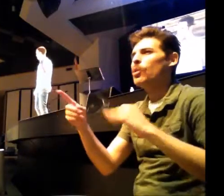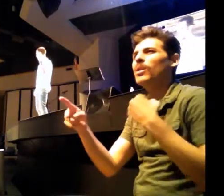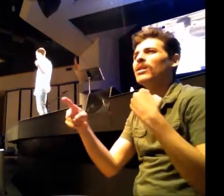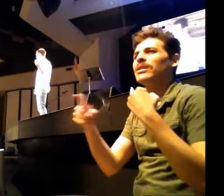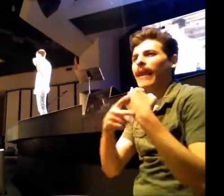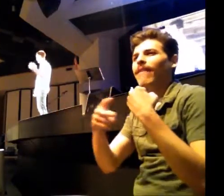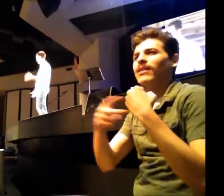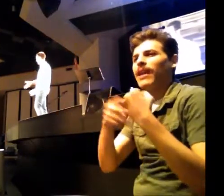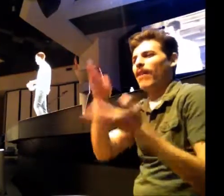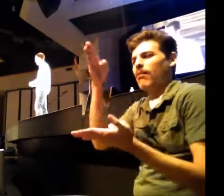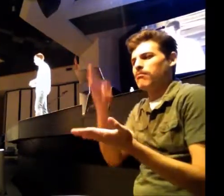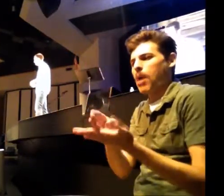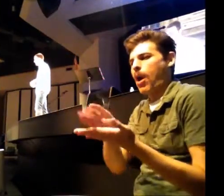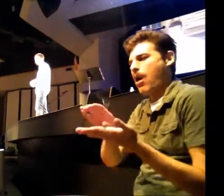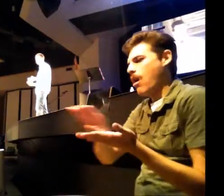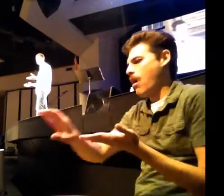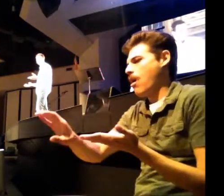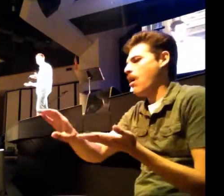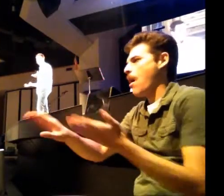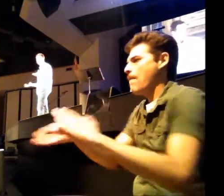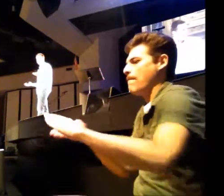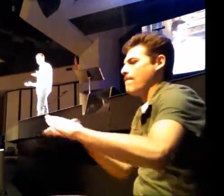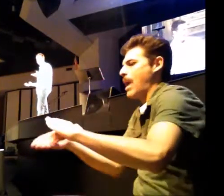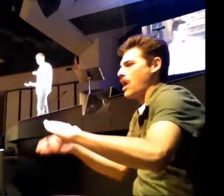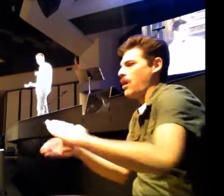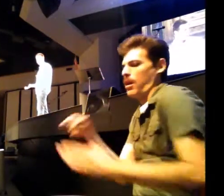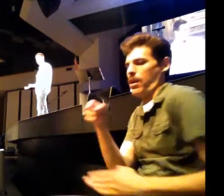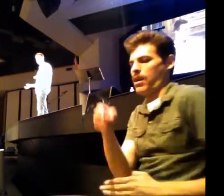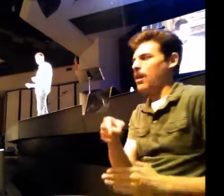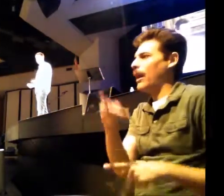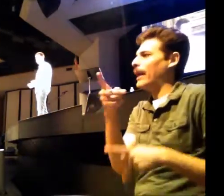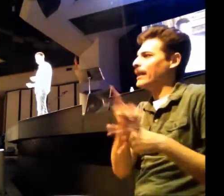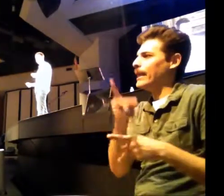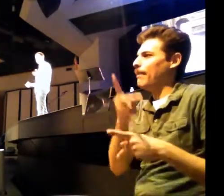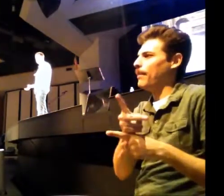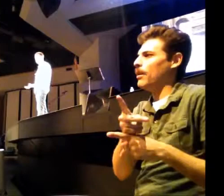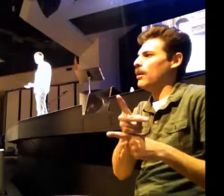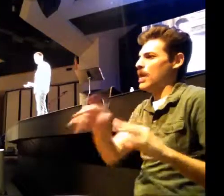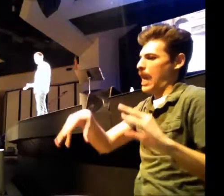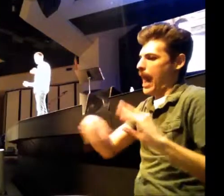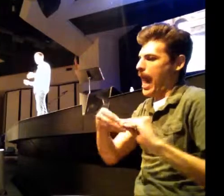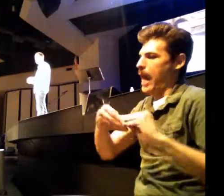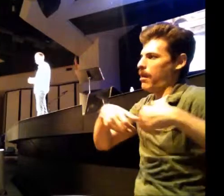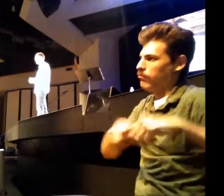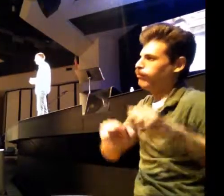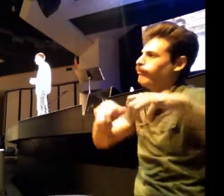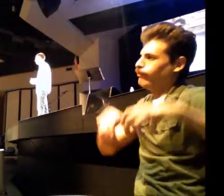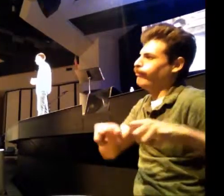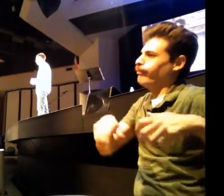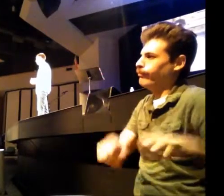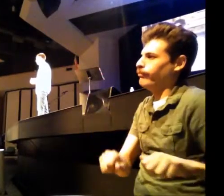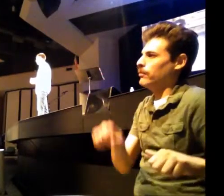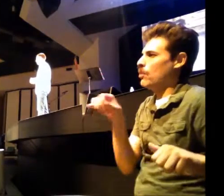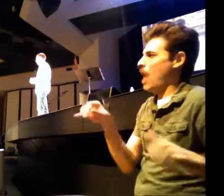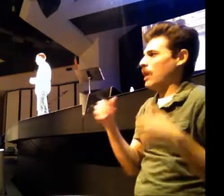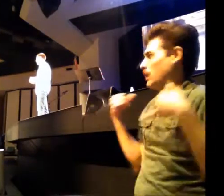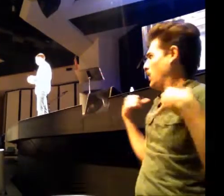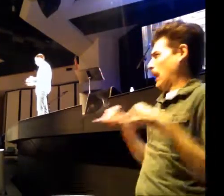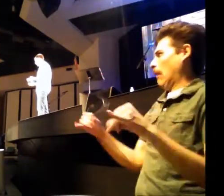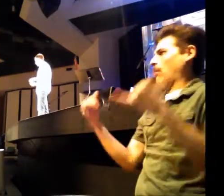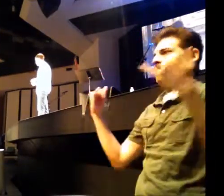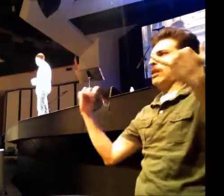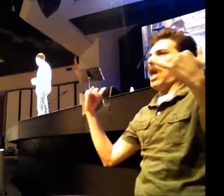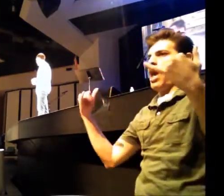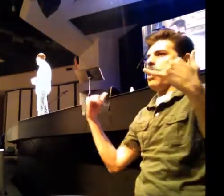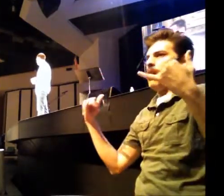thing hungry and moving and having food. If you've ever made bread today with a starter, we're doing the same thing now with that. And